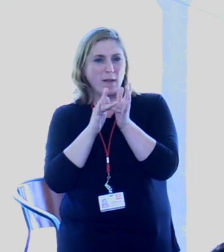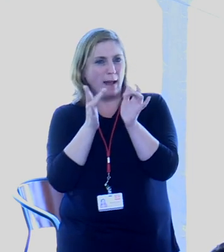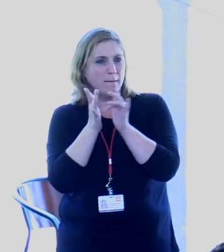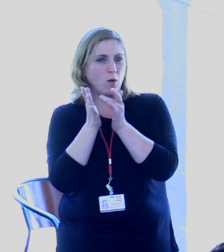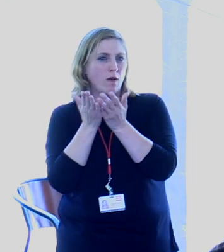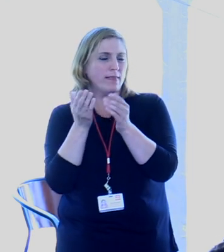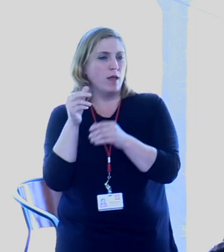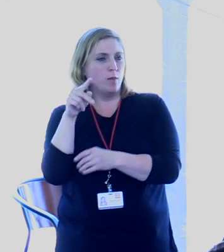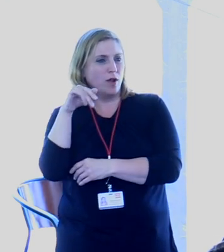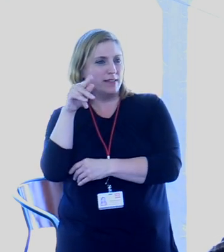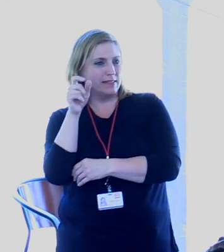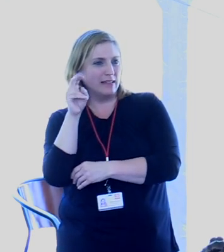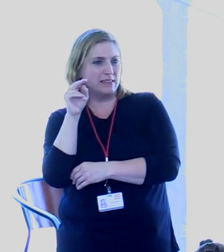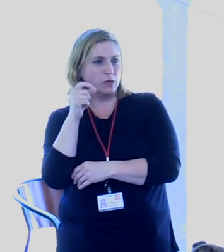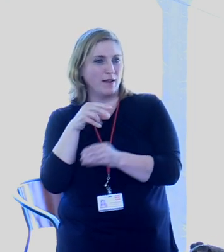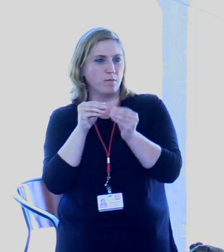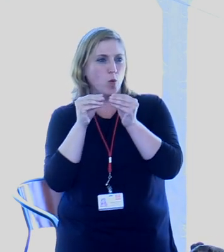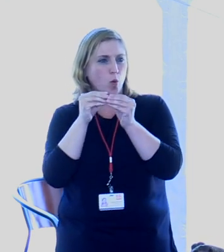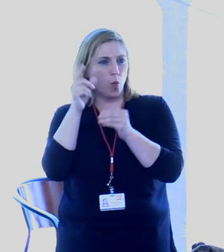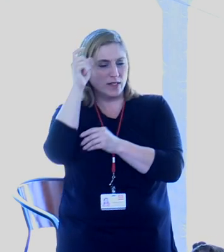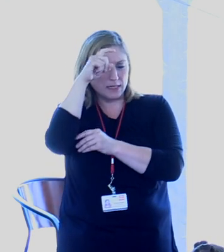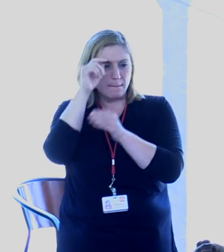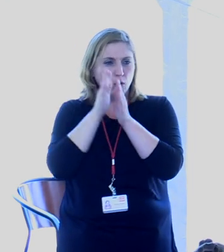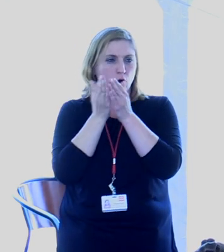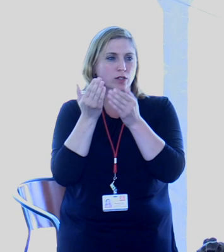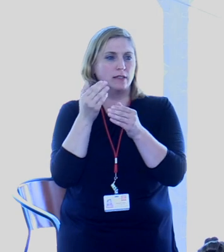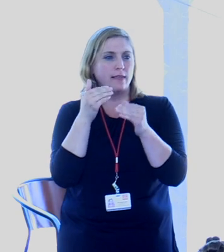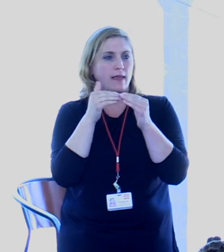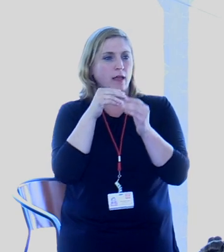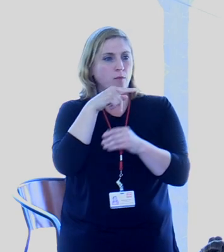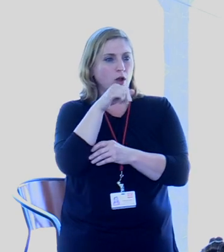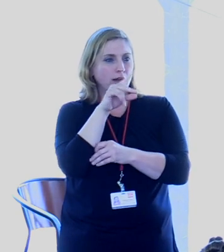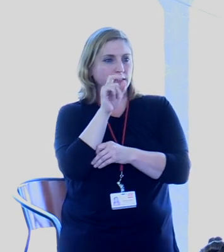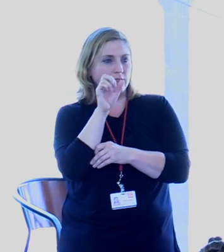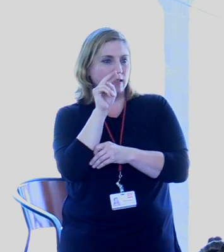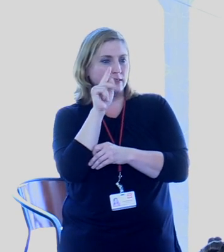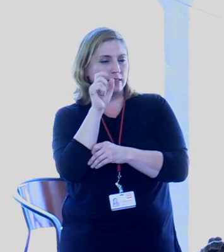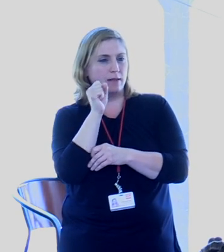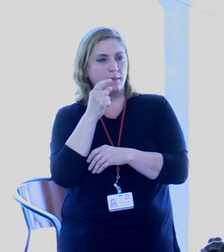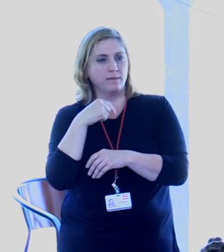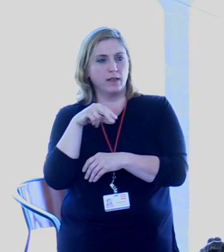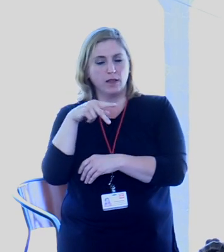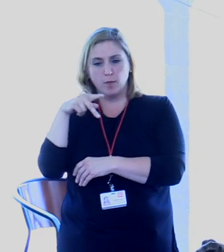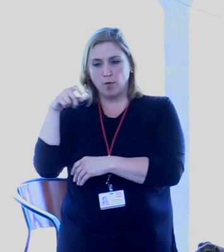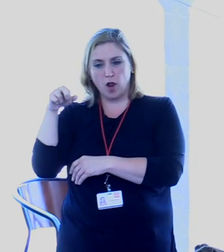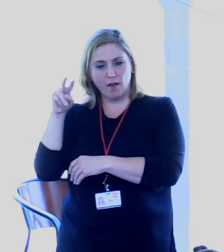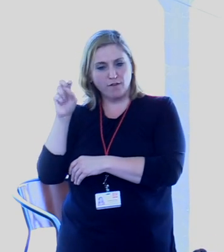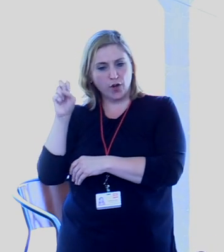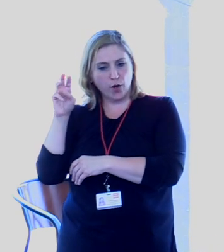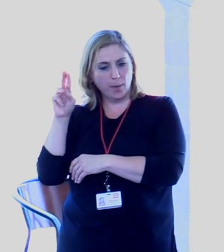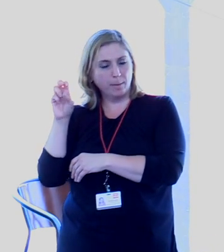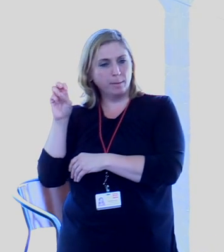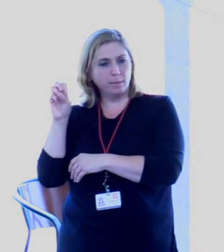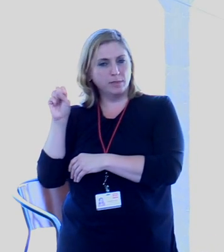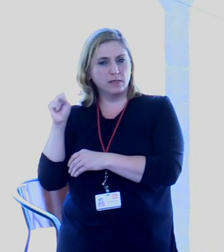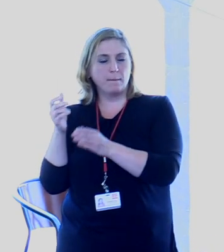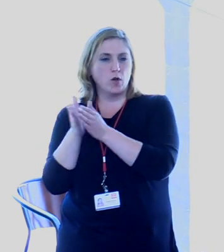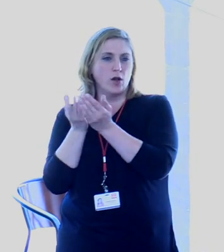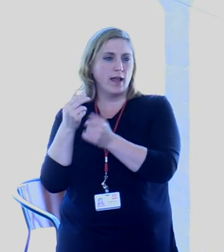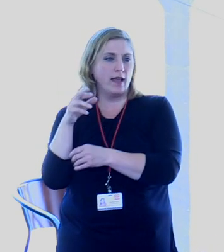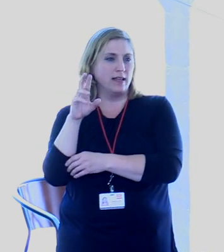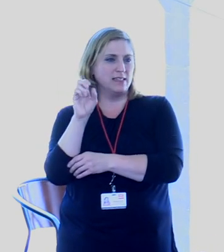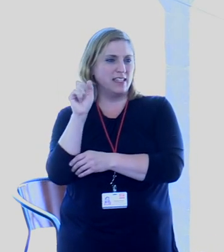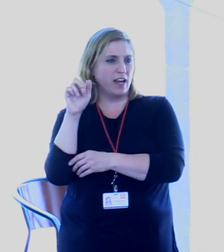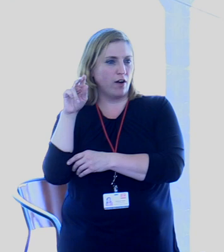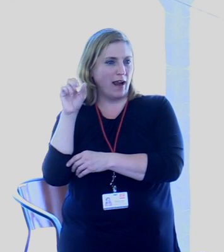even more wisdom books than the Protestants, okay? And we have not just Proverbs, but the Book of Sirach, which is a kind of development. It's a